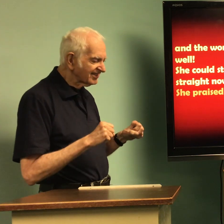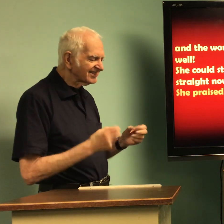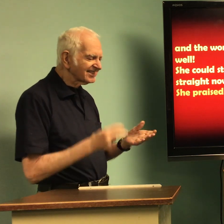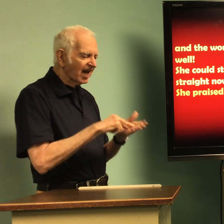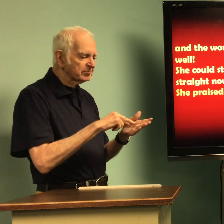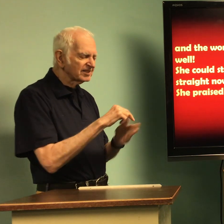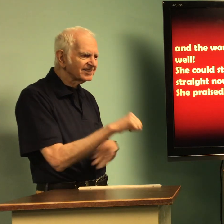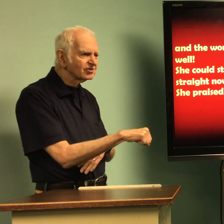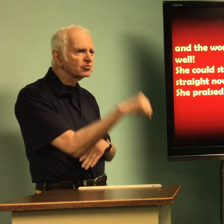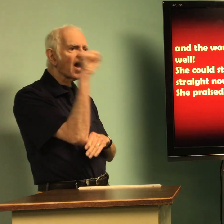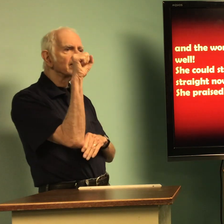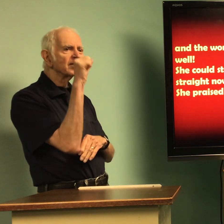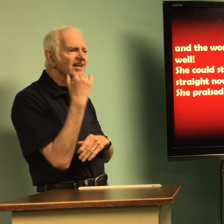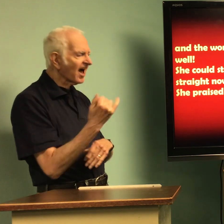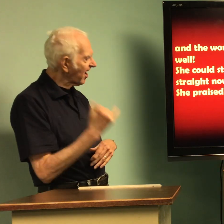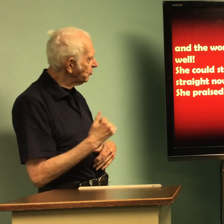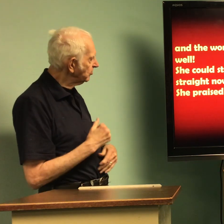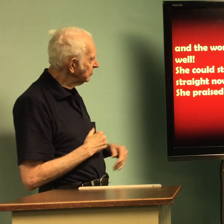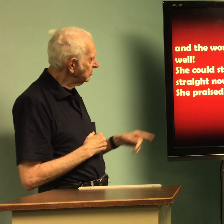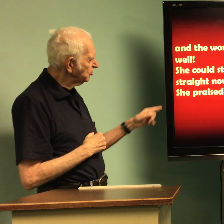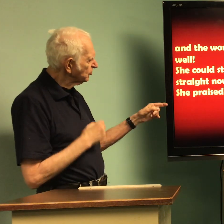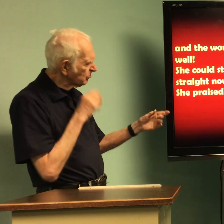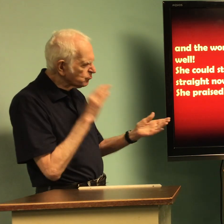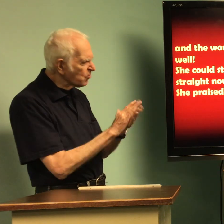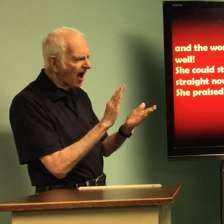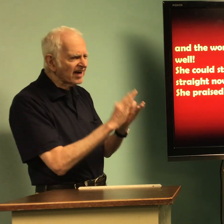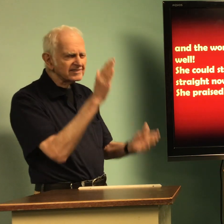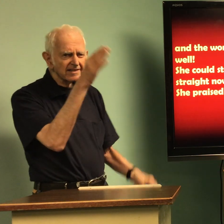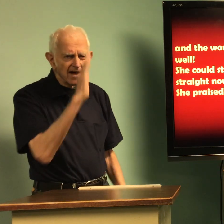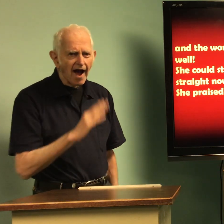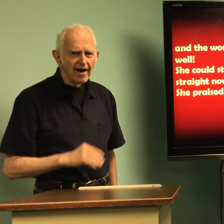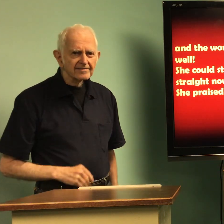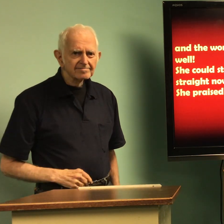She could stand up straight now. And she praised God.